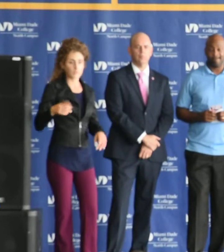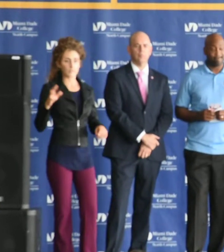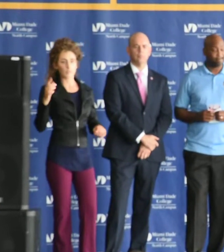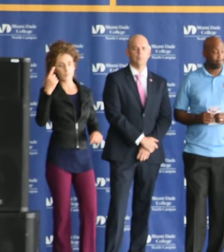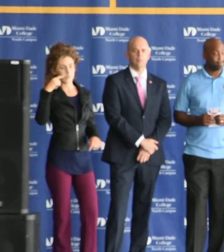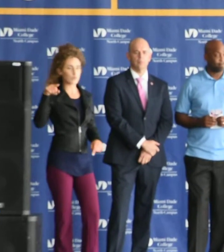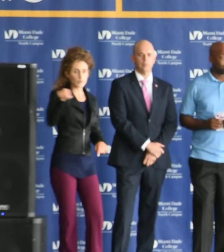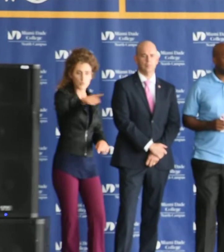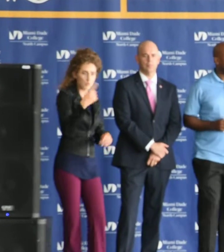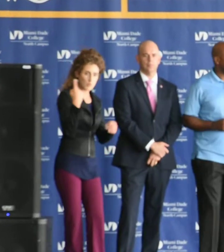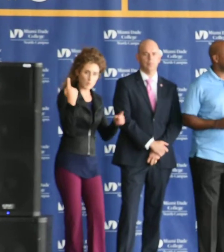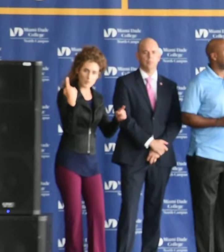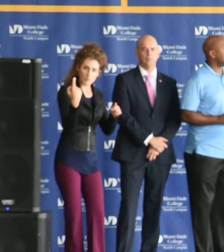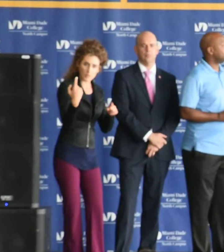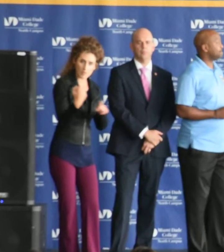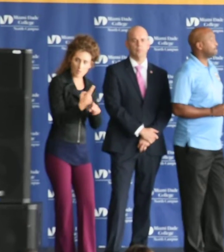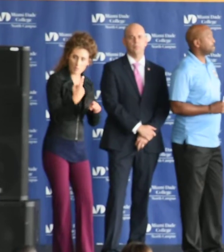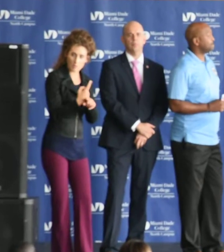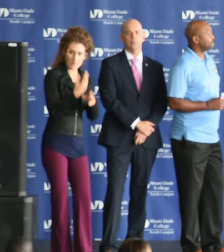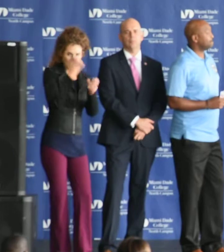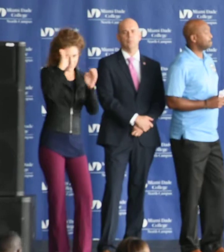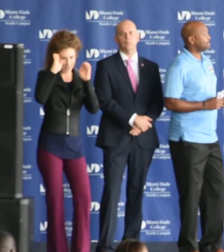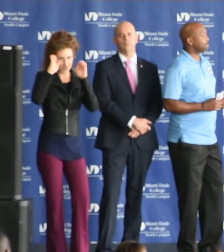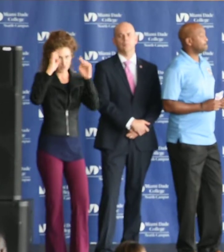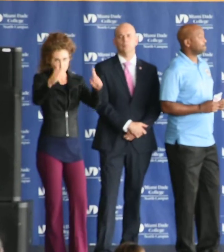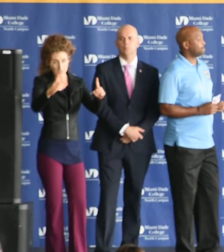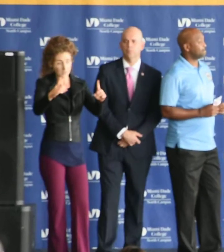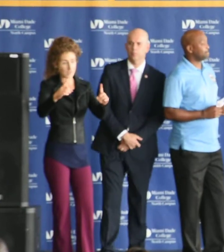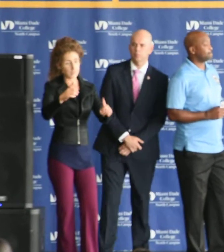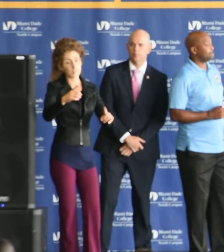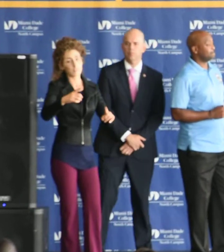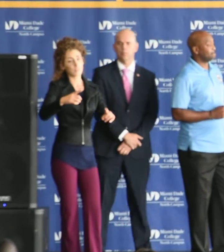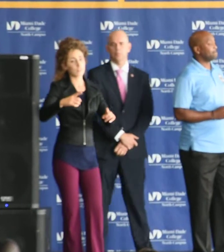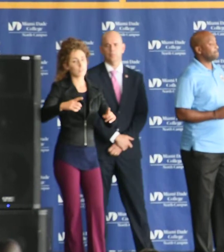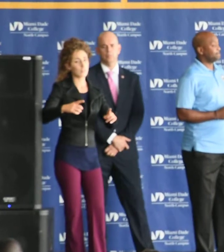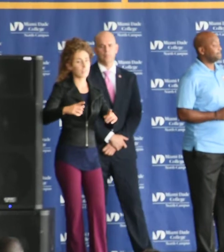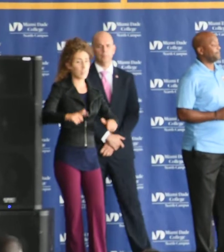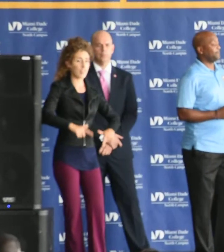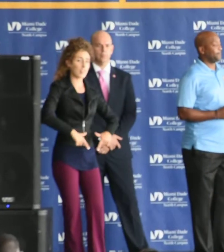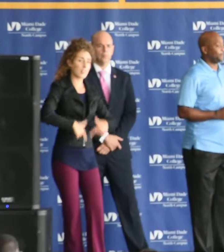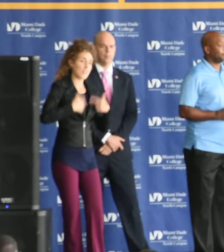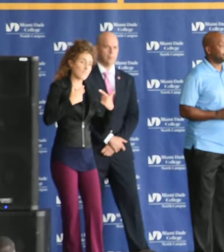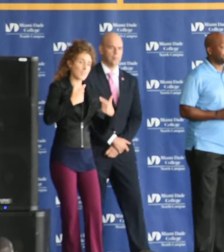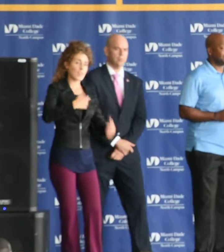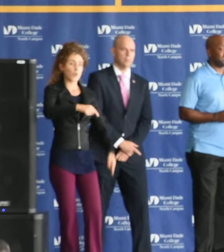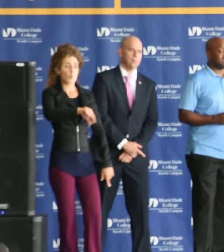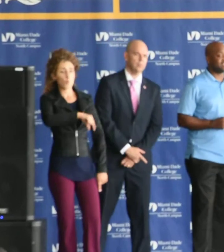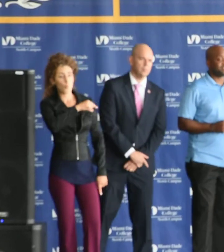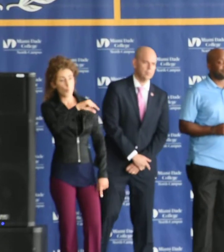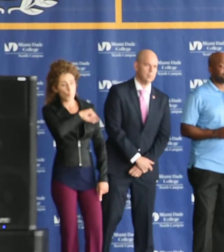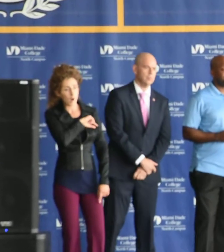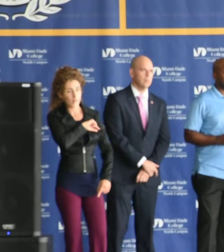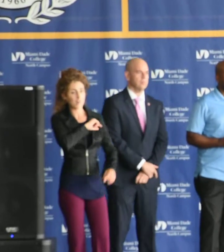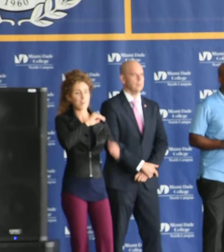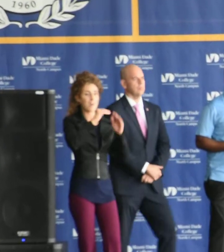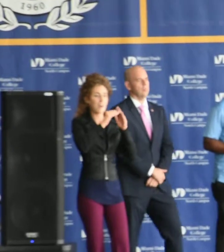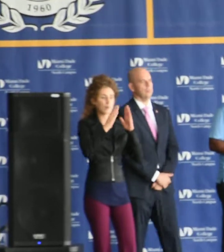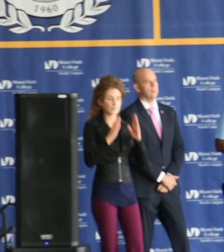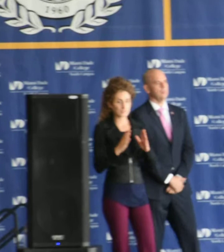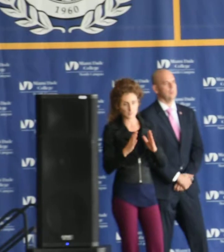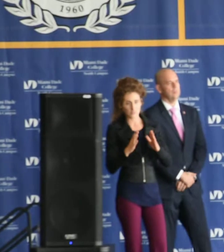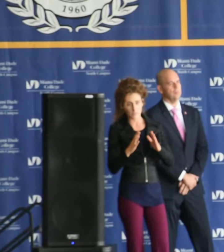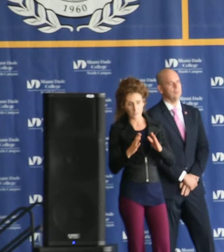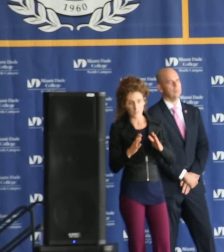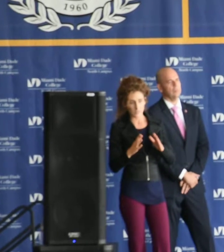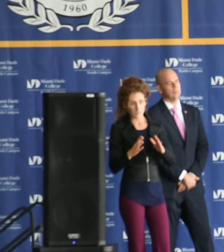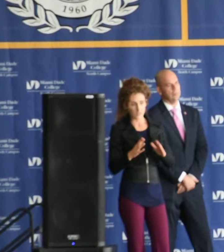educated. As Ms. Pierre said, living quality housing. Be